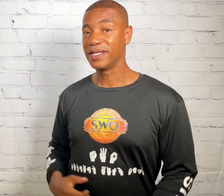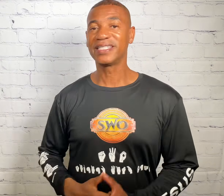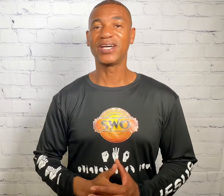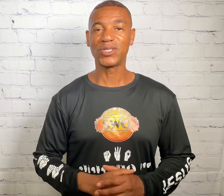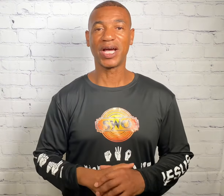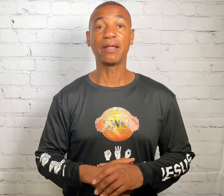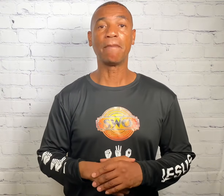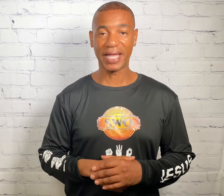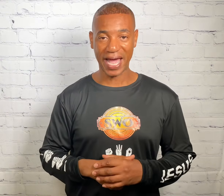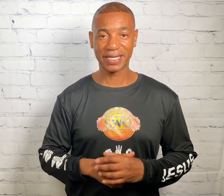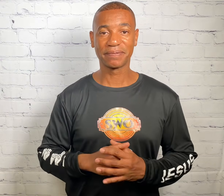That's how you sign black.